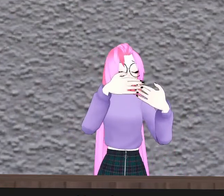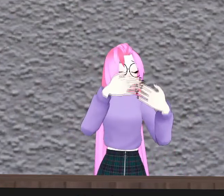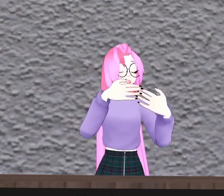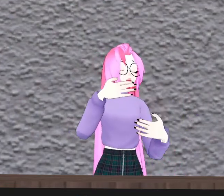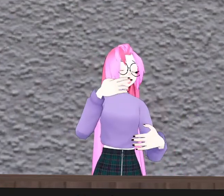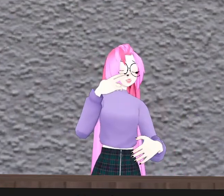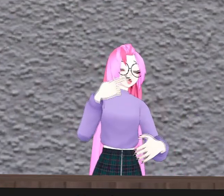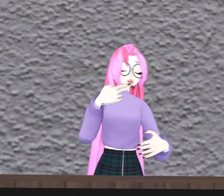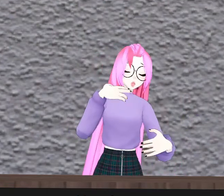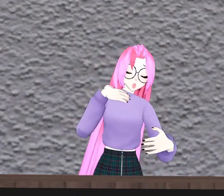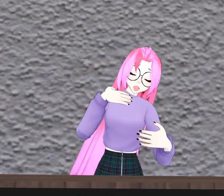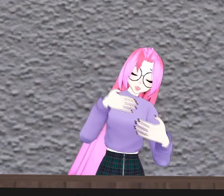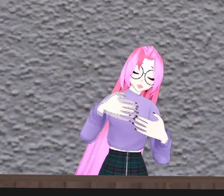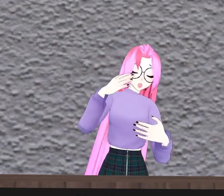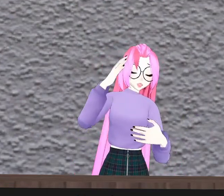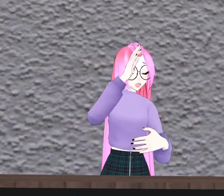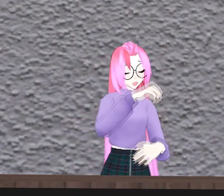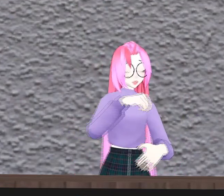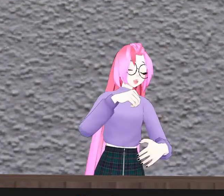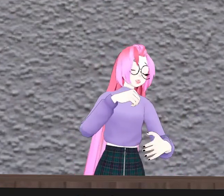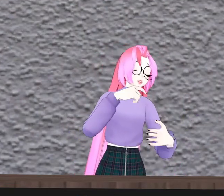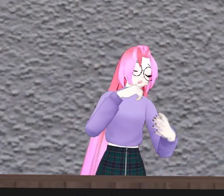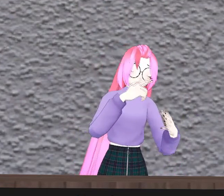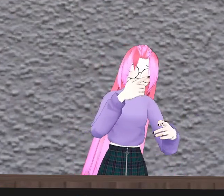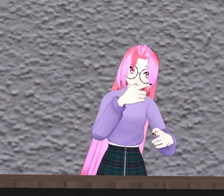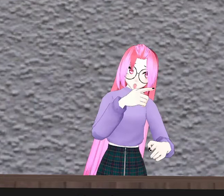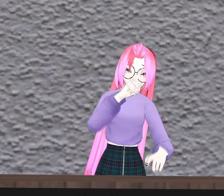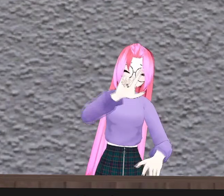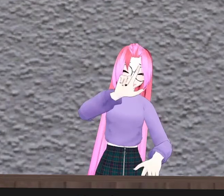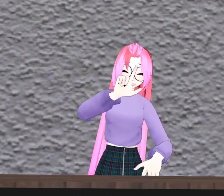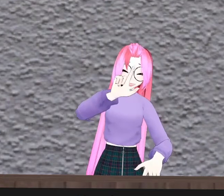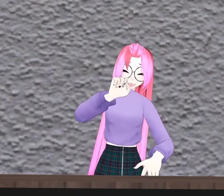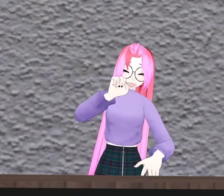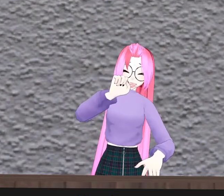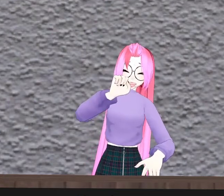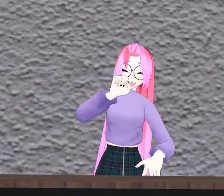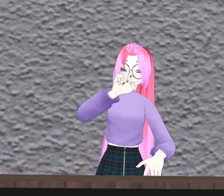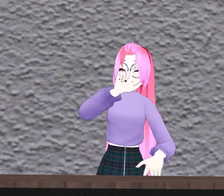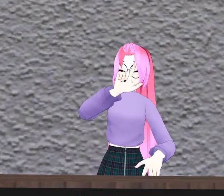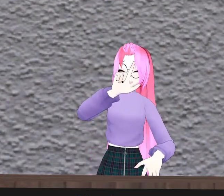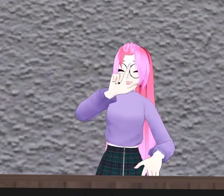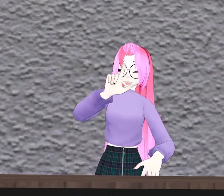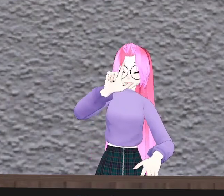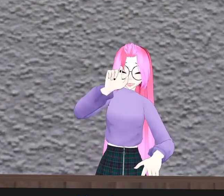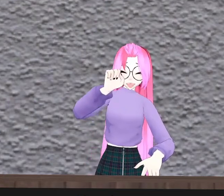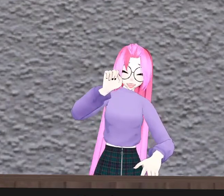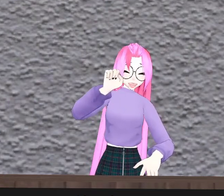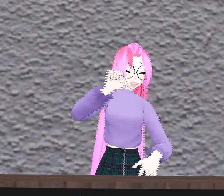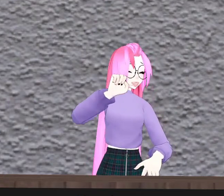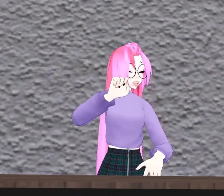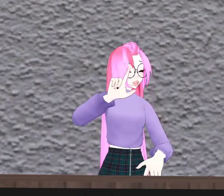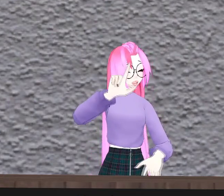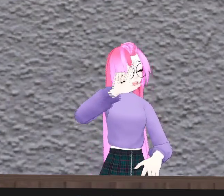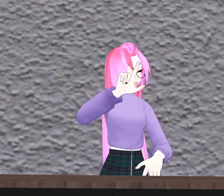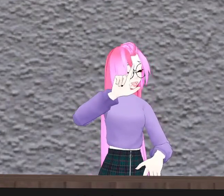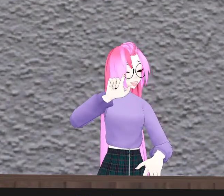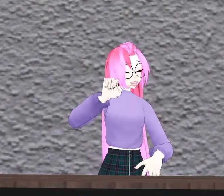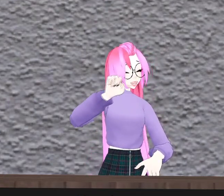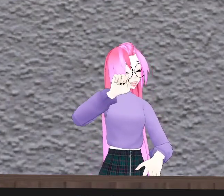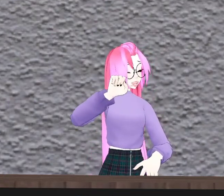Good. I saw a lot of good guesses, and some people got it right. 20. 20. It's a little weird, isn't it?